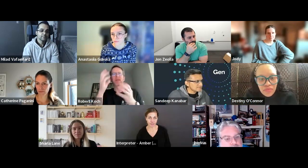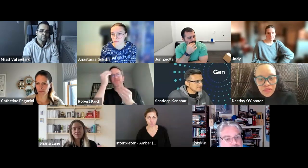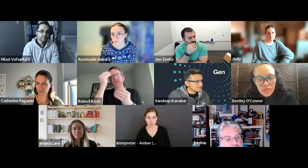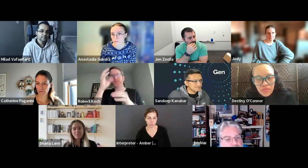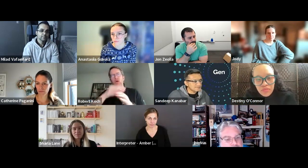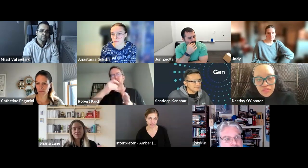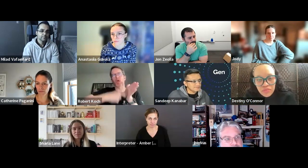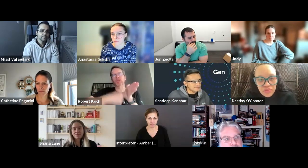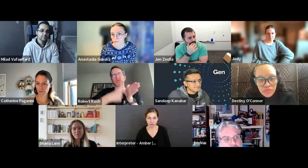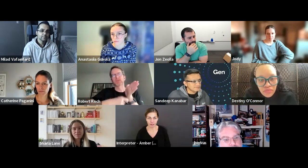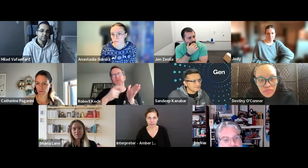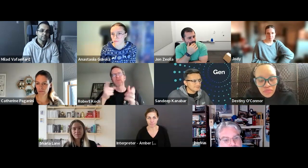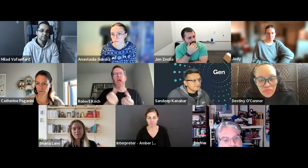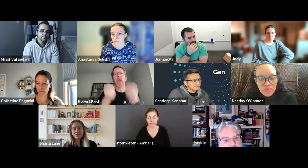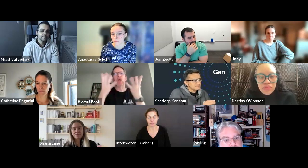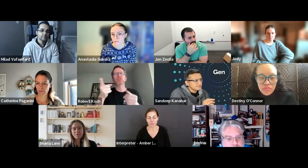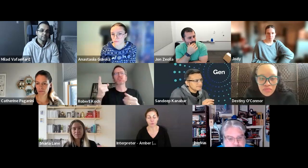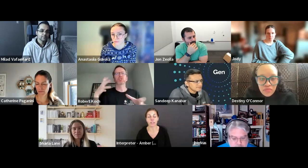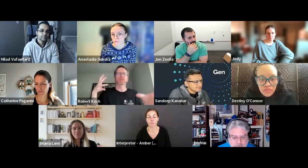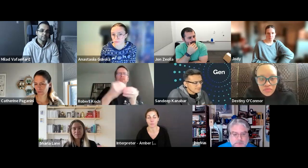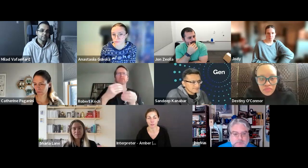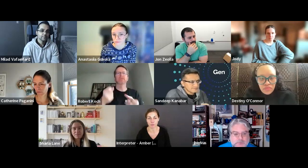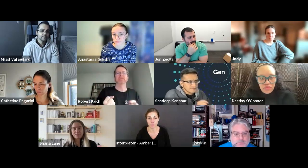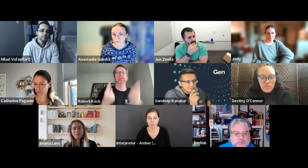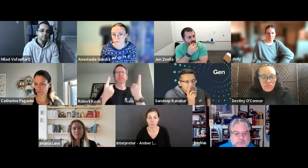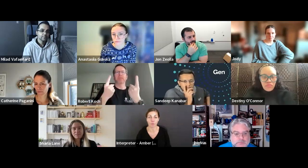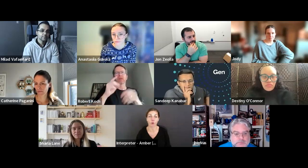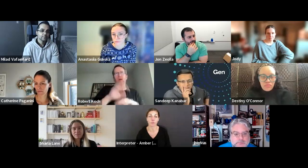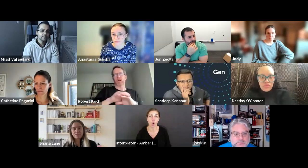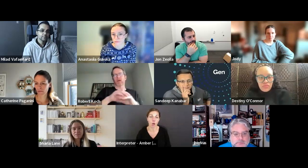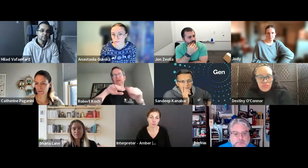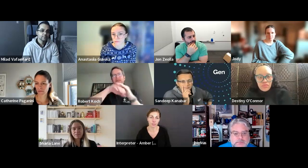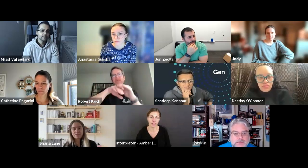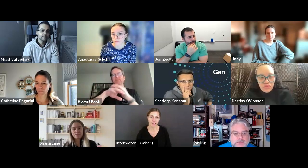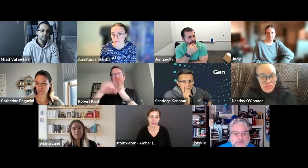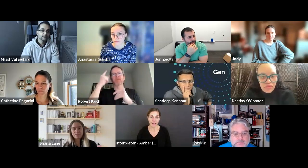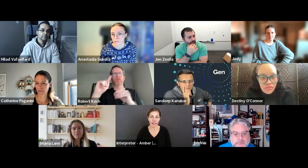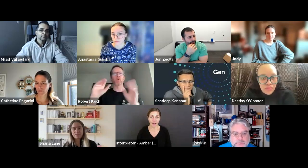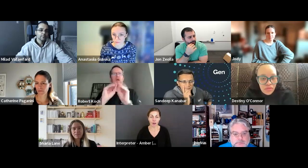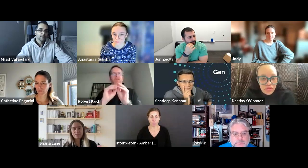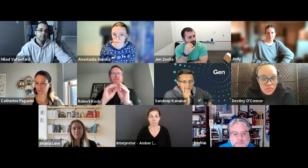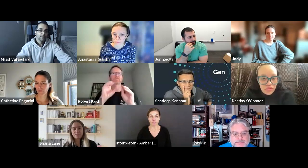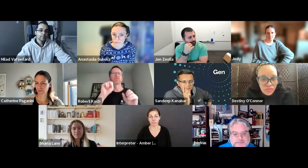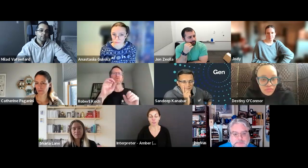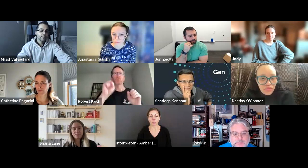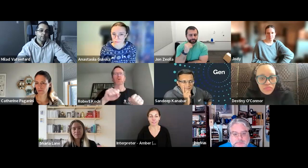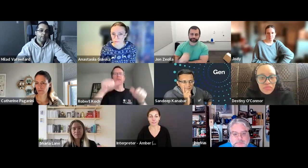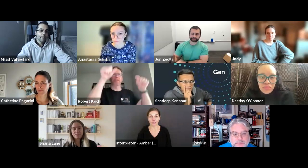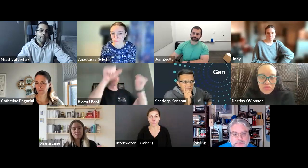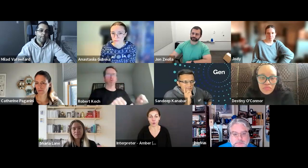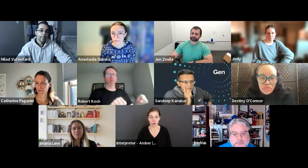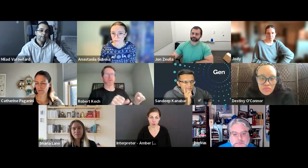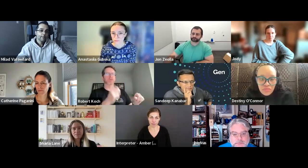event group team to get information from them as far as cost on